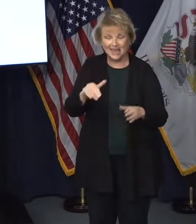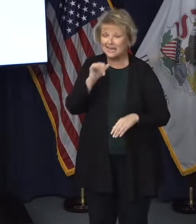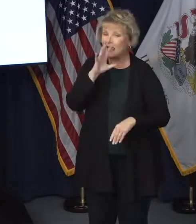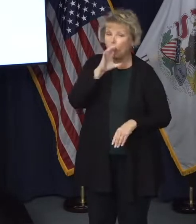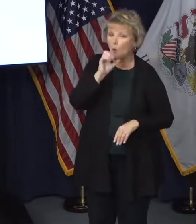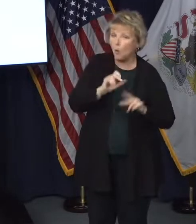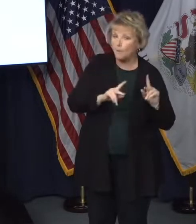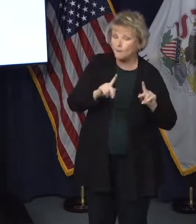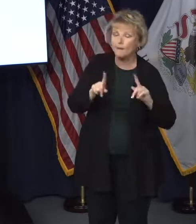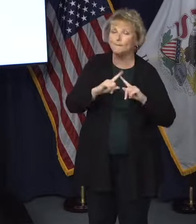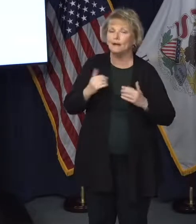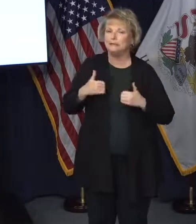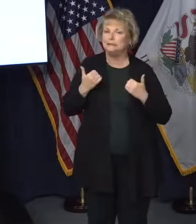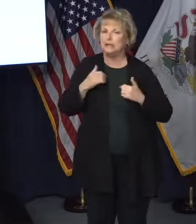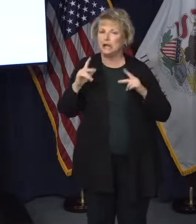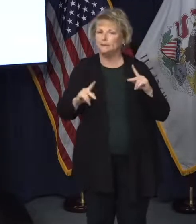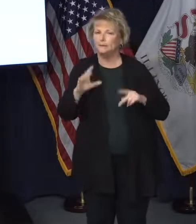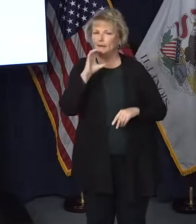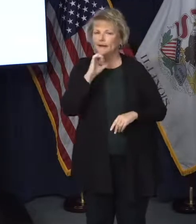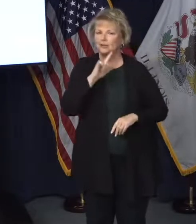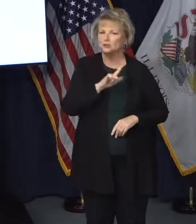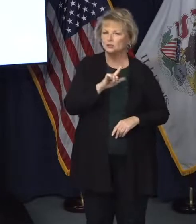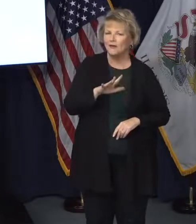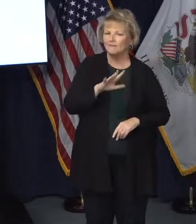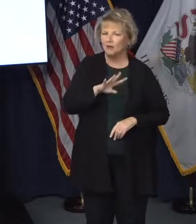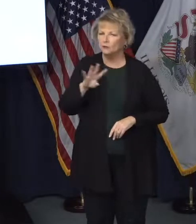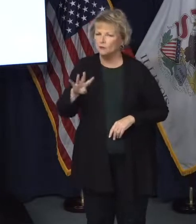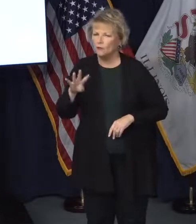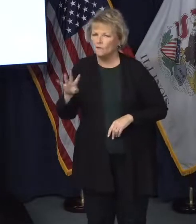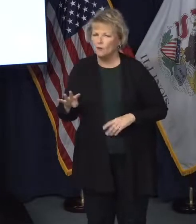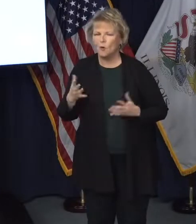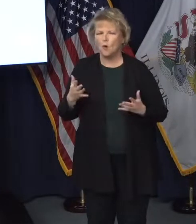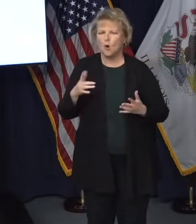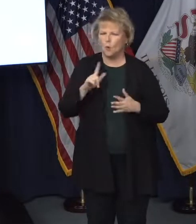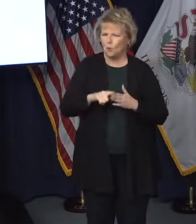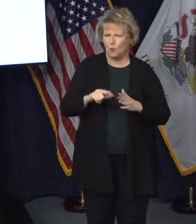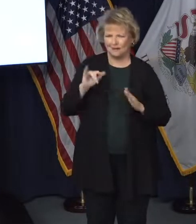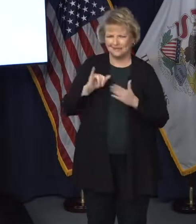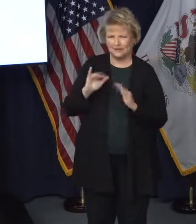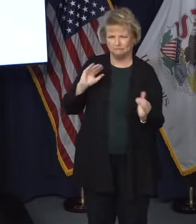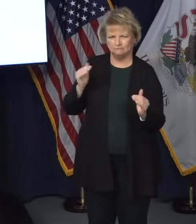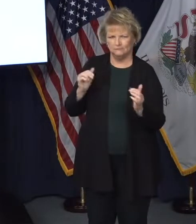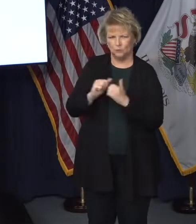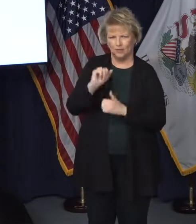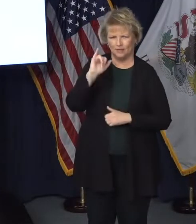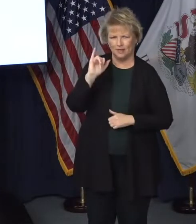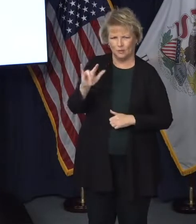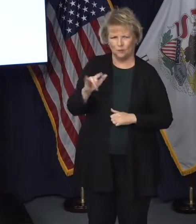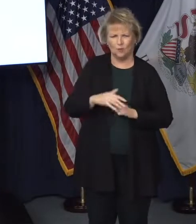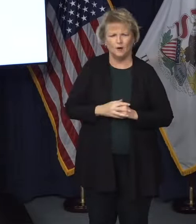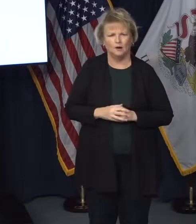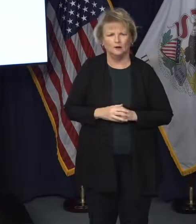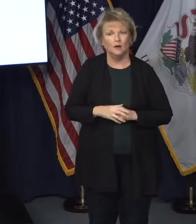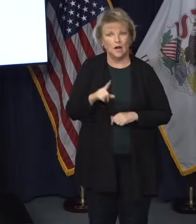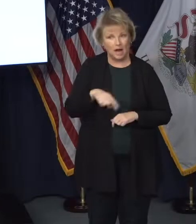populations, but in younger populations, 25 to 44. Can you tell me what it is here in Illinois? And I mean, are we seeing a trend in an